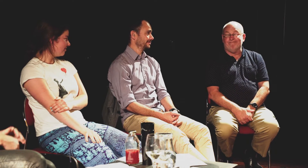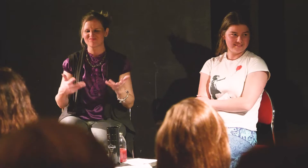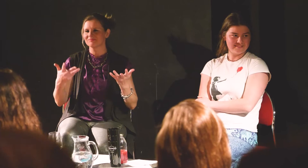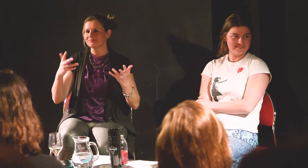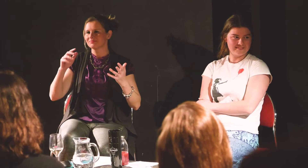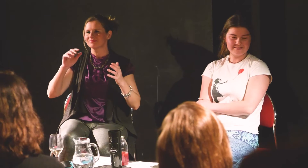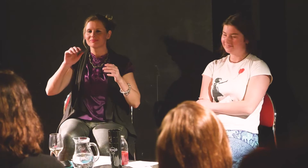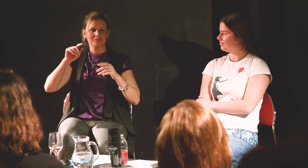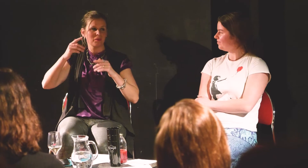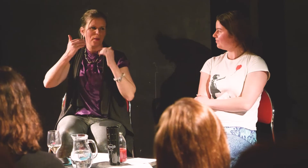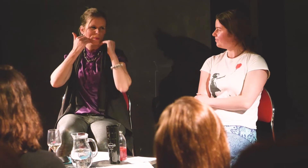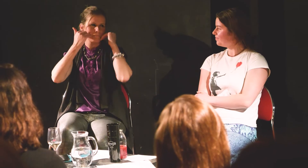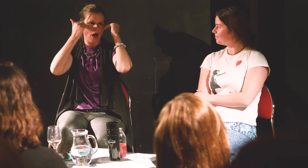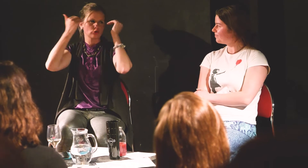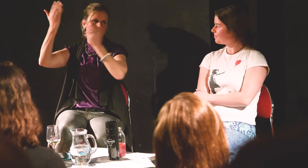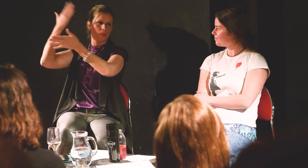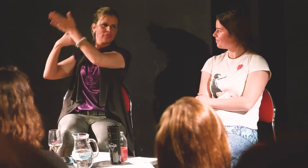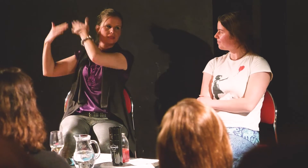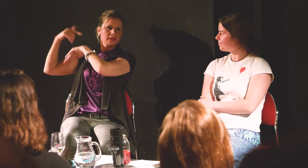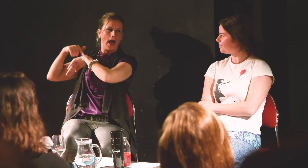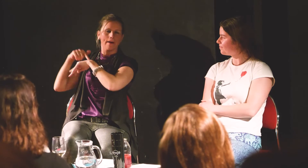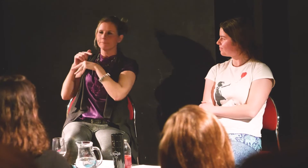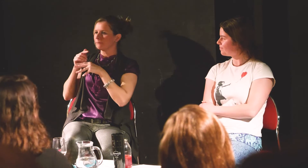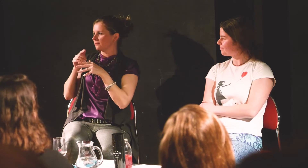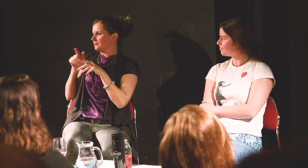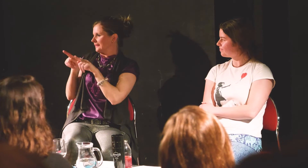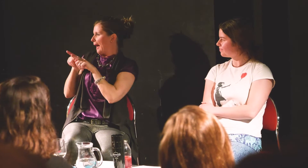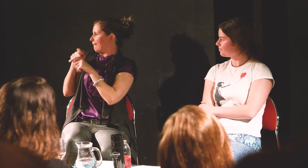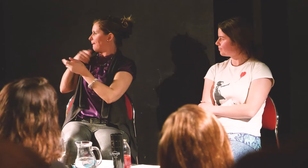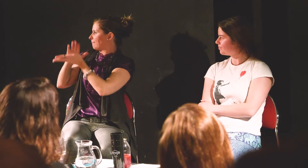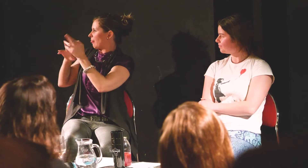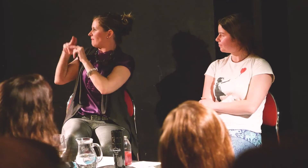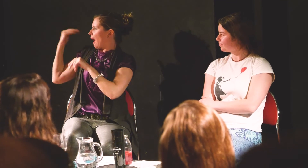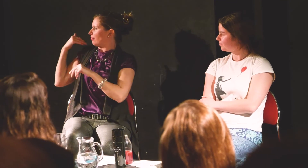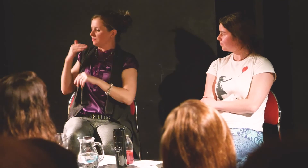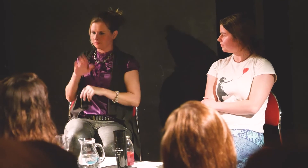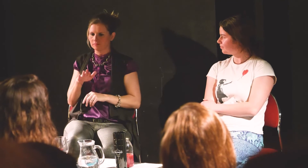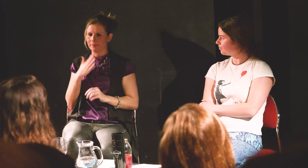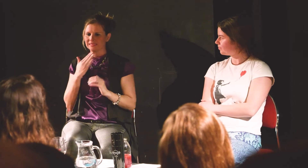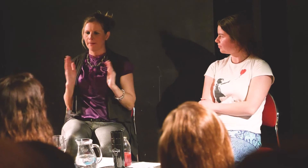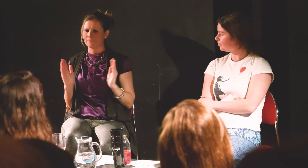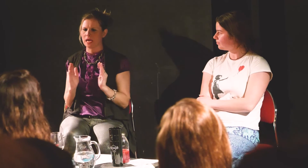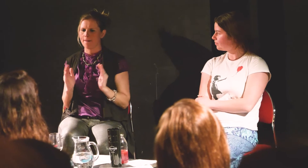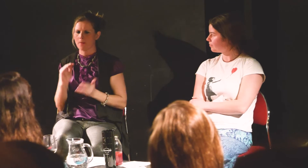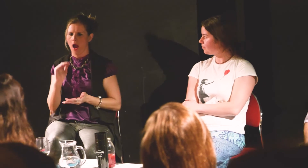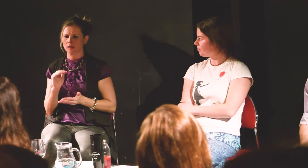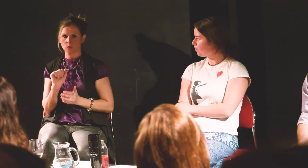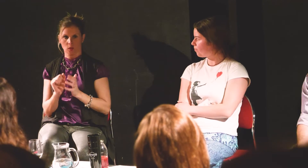I just thought, oh my God, she does not like me signing at all. Yeah, so it was an embarrassment at that time. I know my parents would say to me,